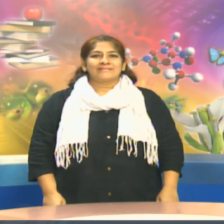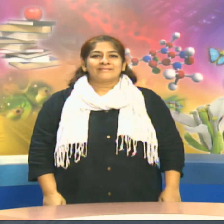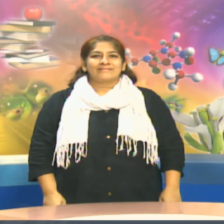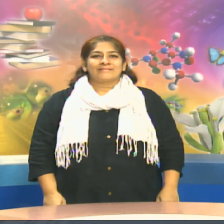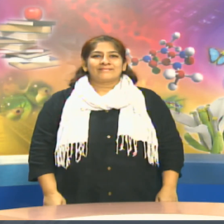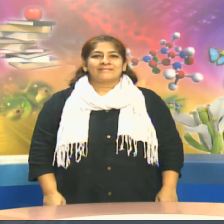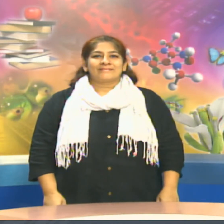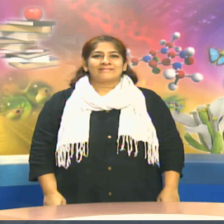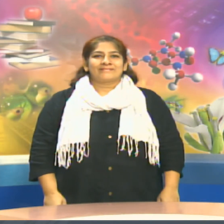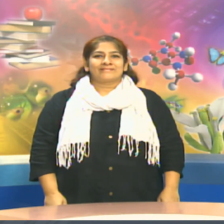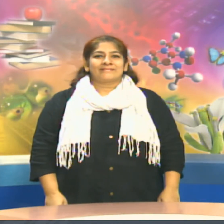planning.